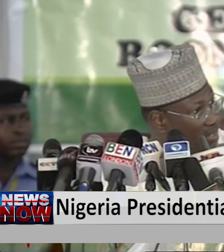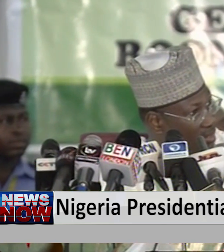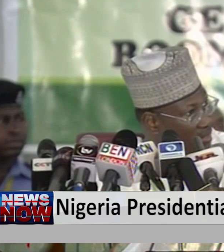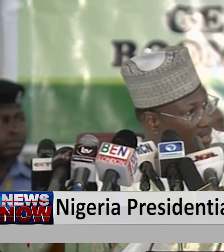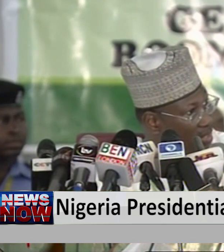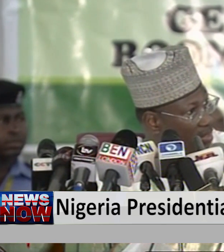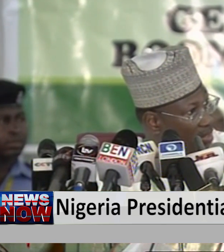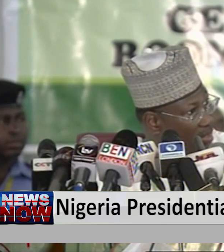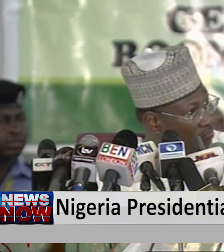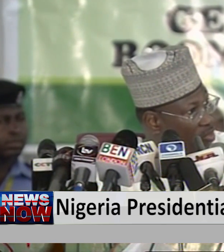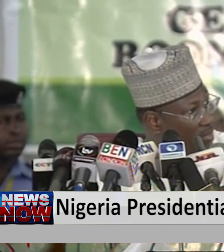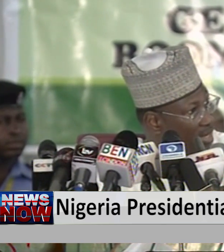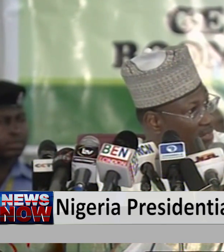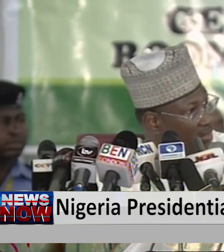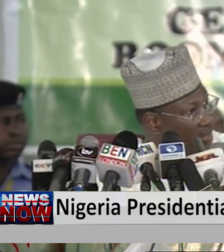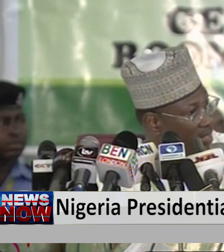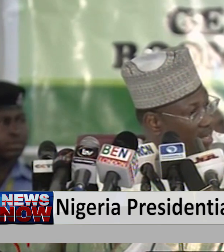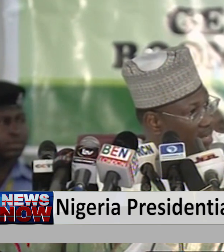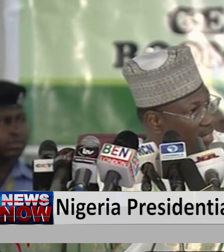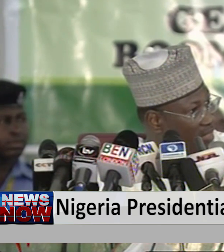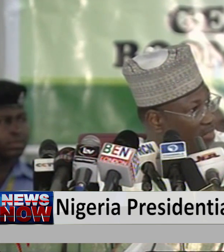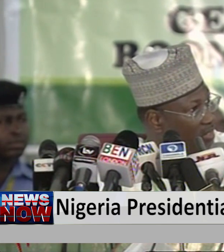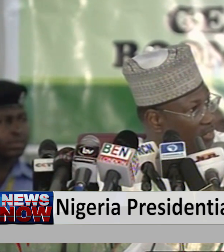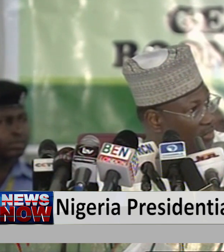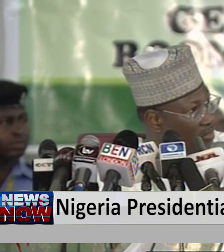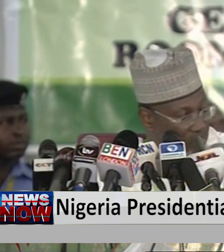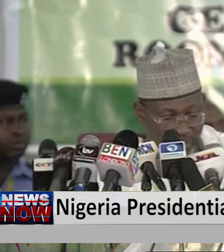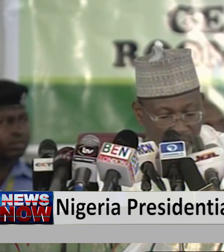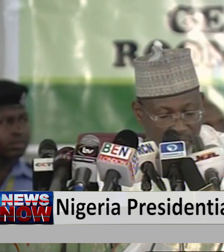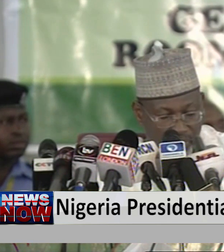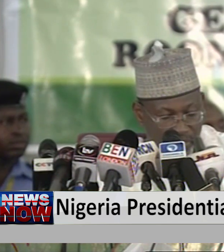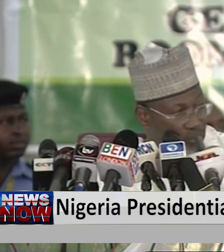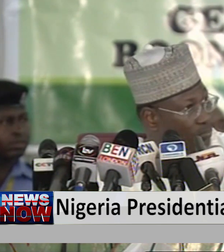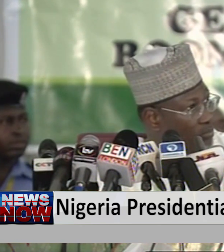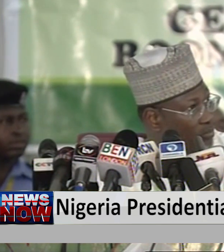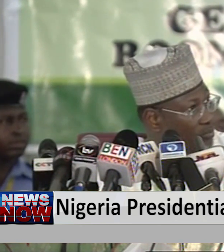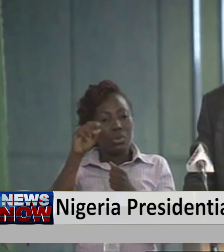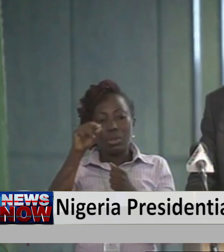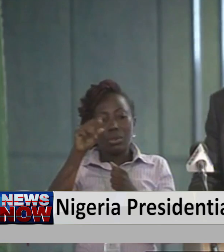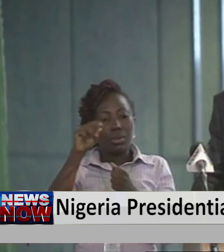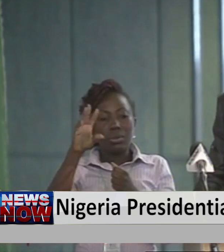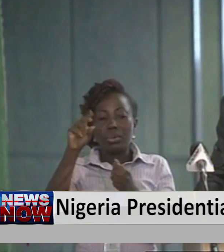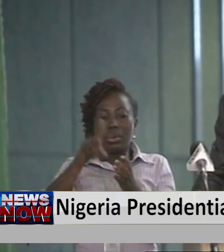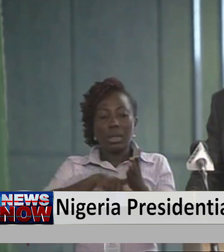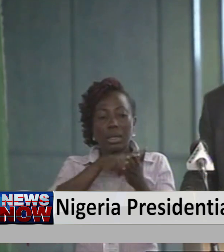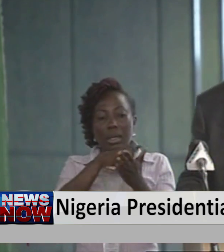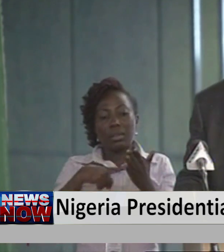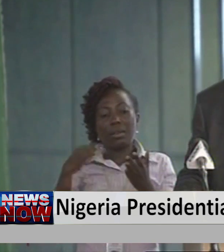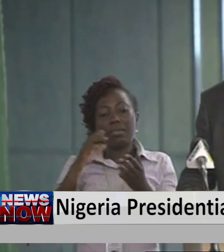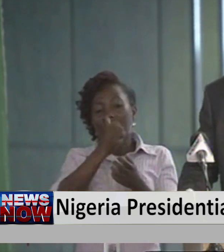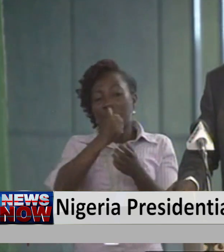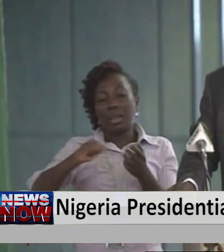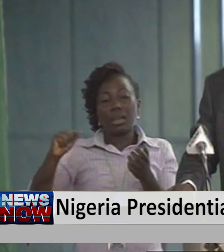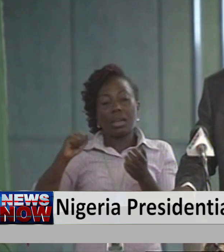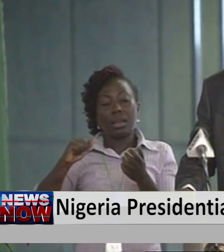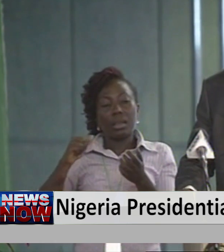votes. Votes cancelled. Are there any cancellations? There was no cancellation of any